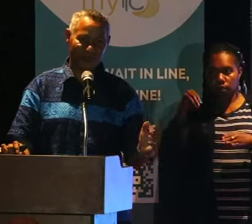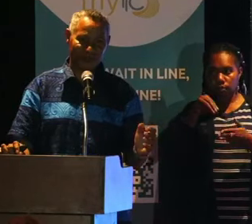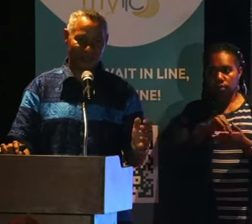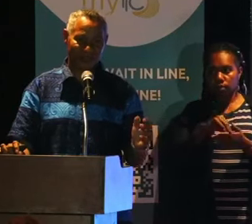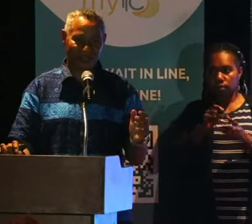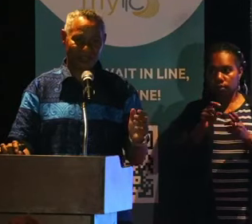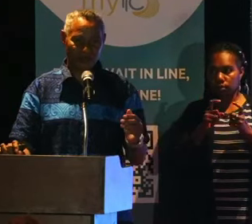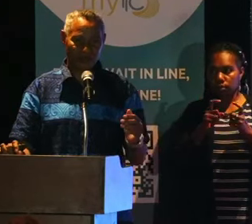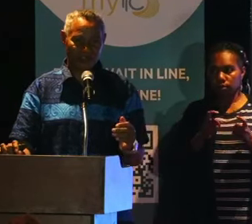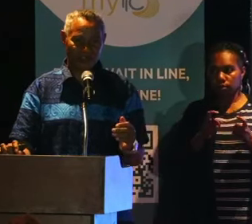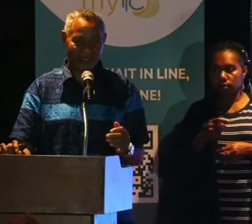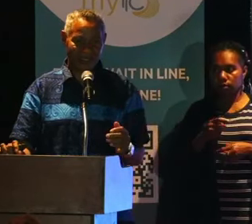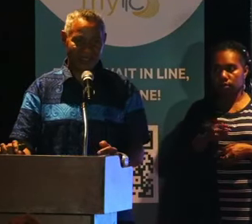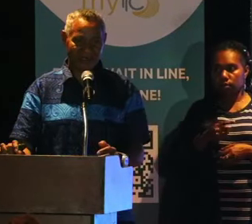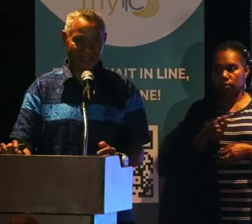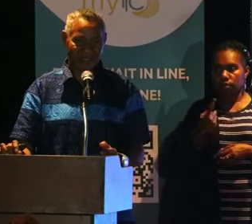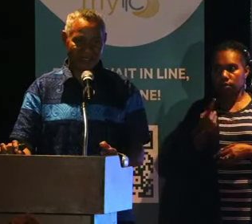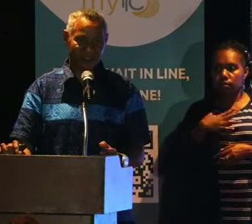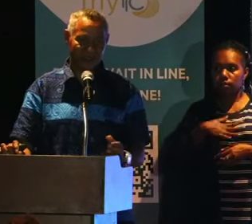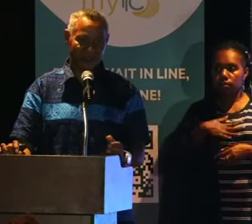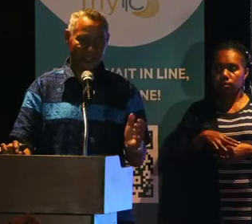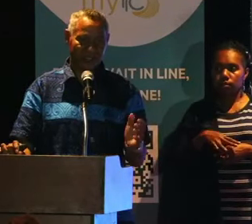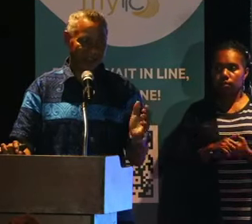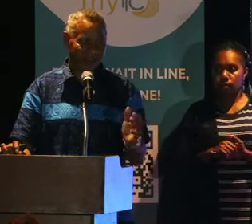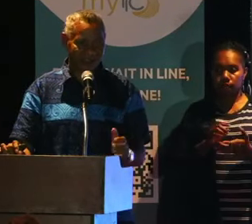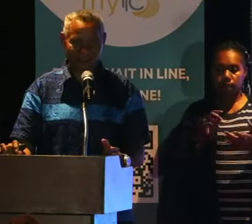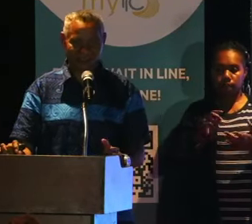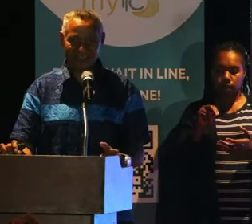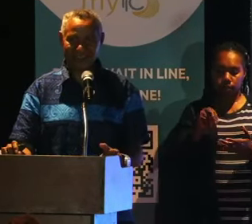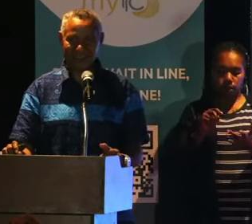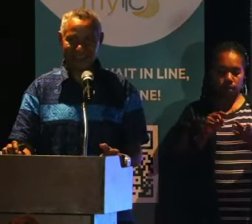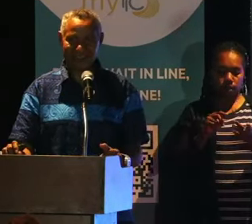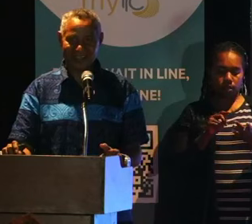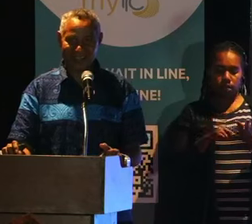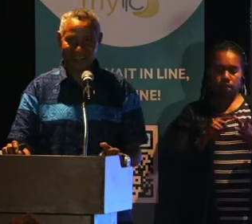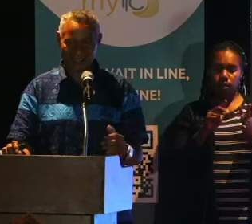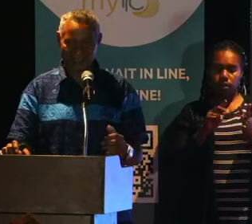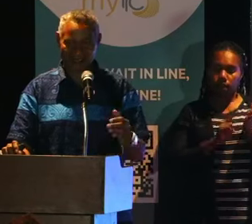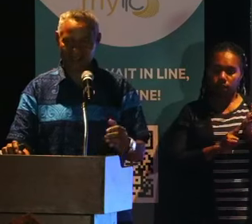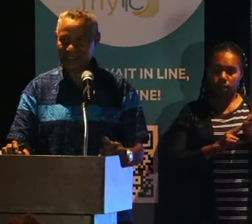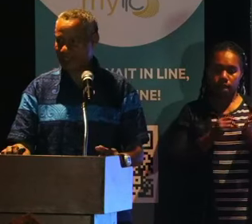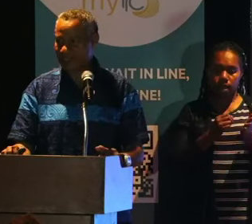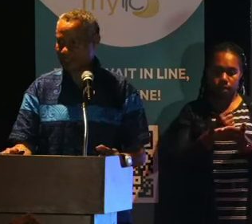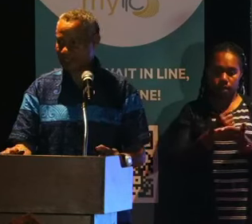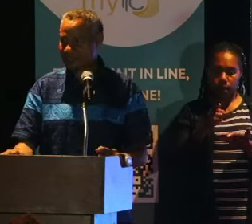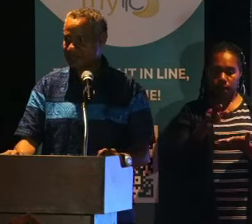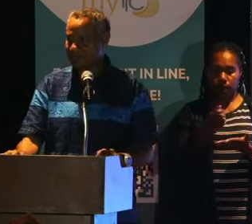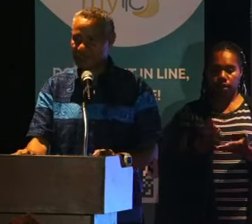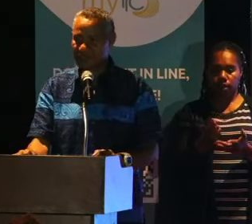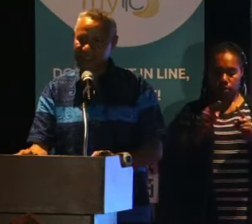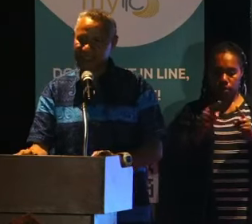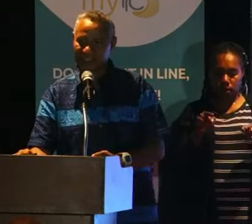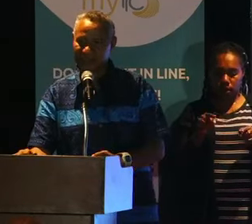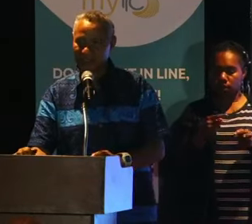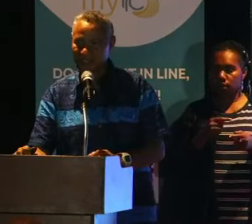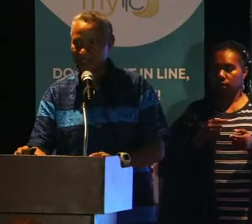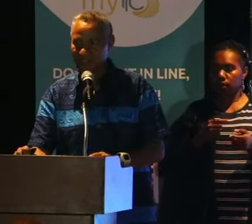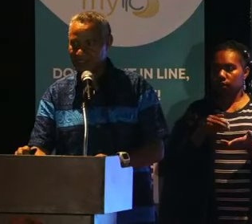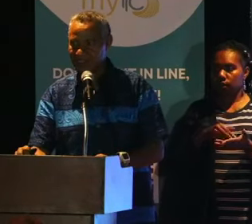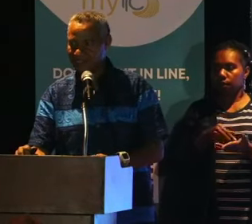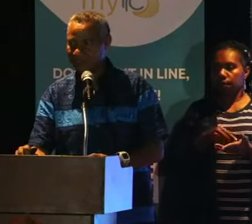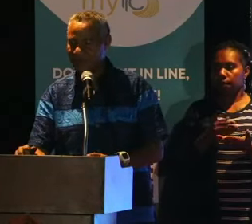to, we will issue a letter, write a letter to IRC, and you'll fill the application to get your TIN certificate